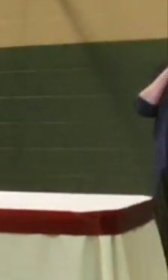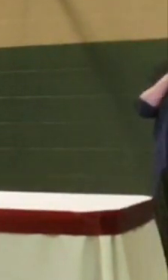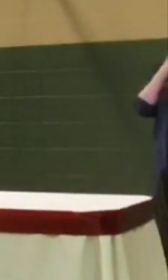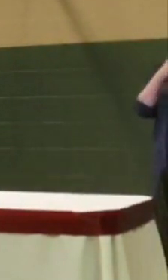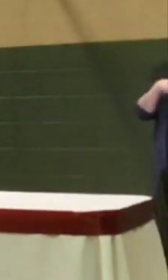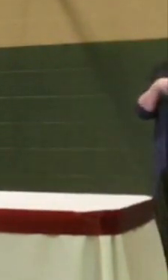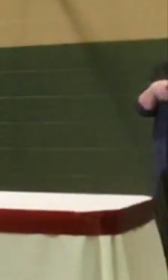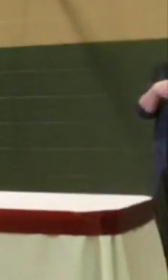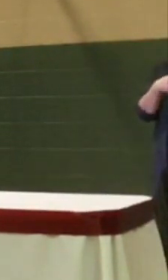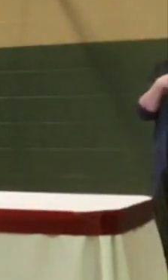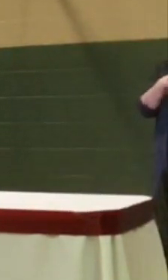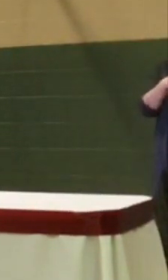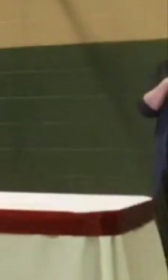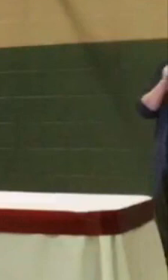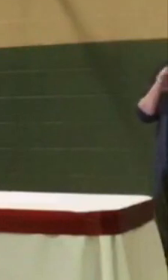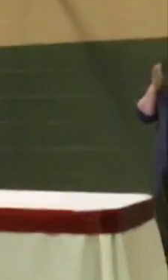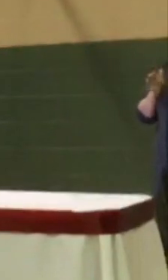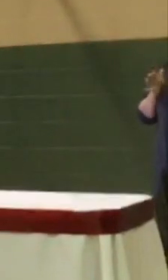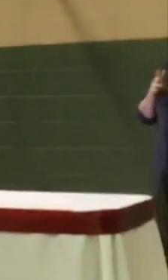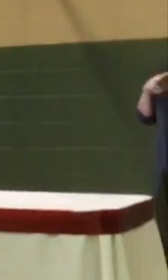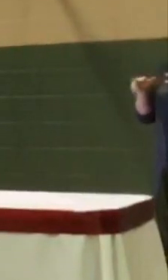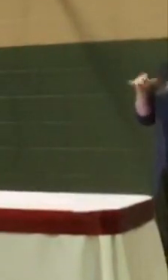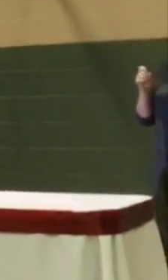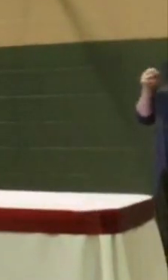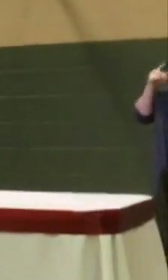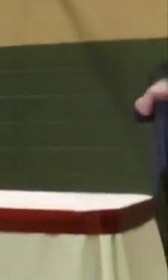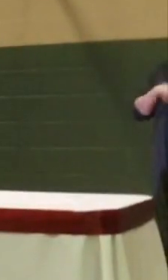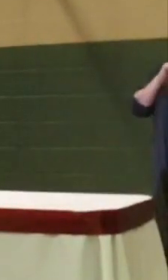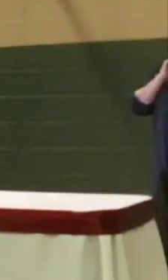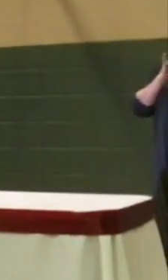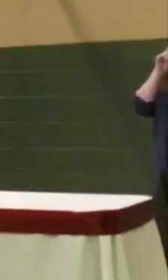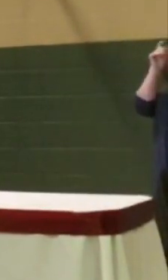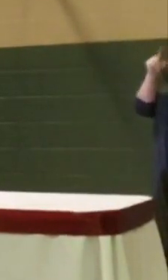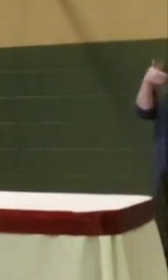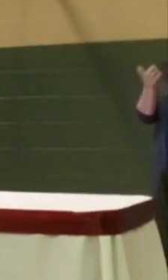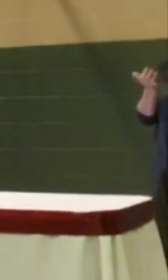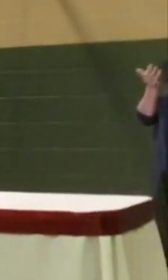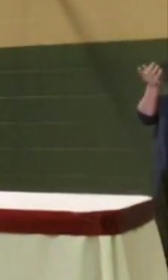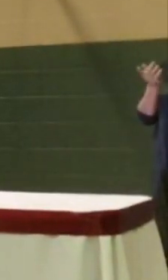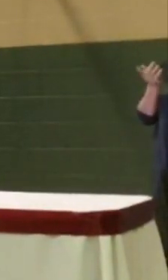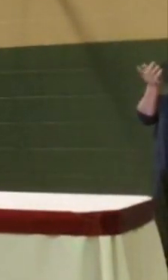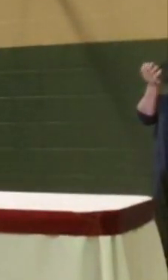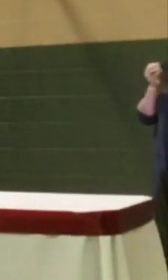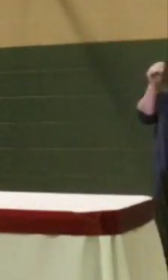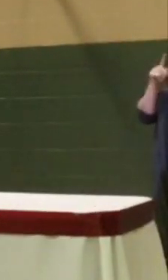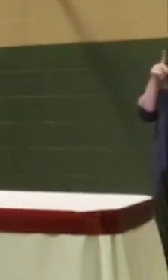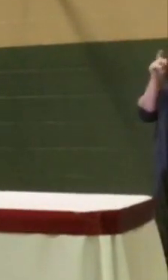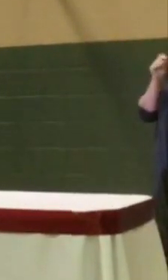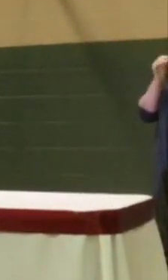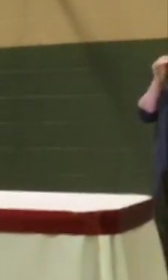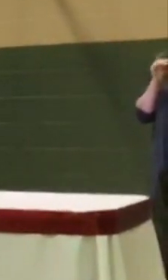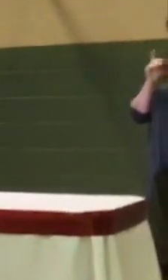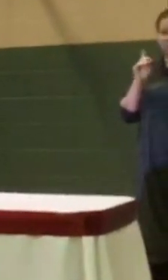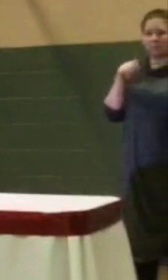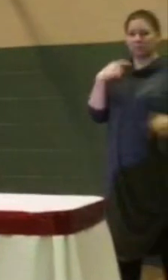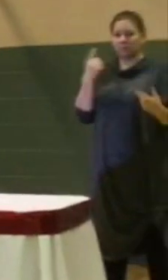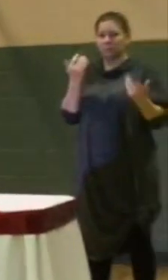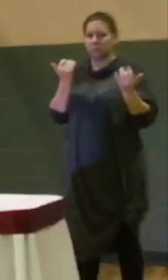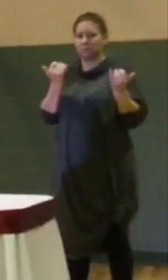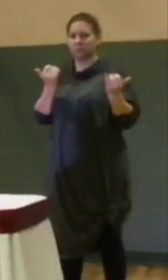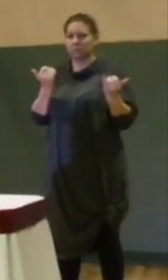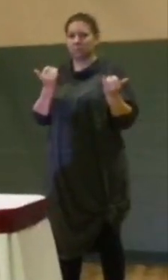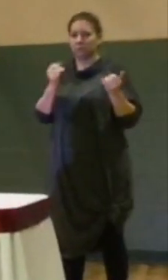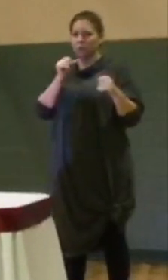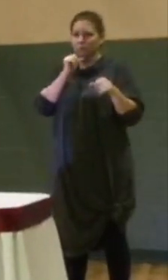So I can't even answer that question because to date we have not